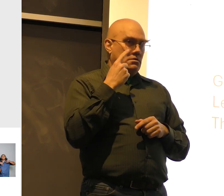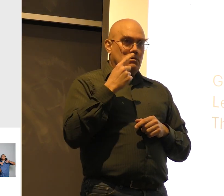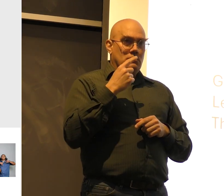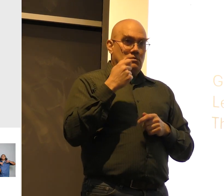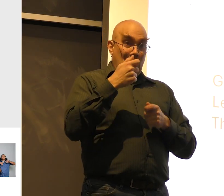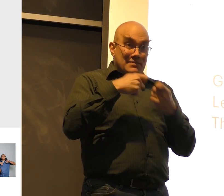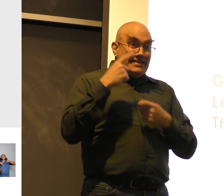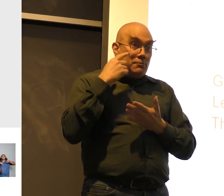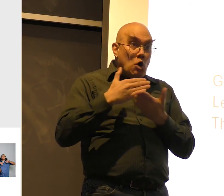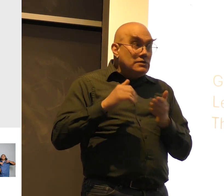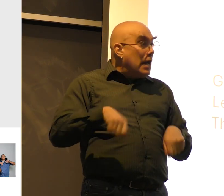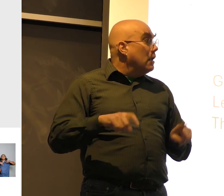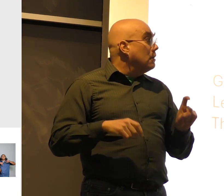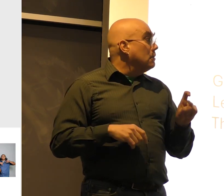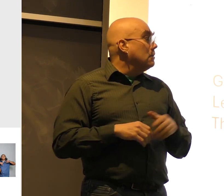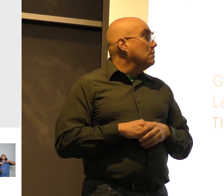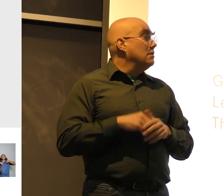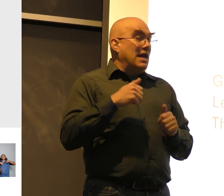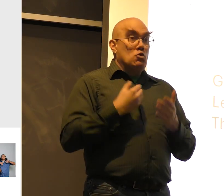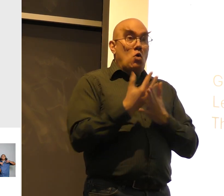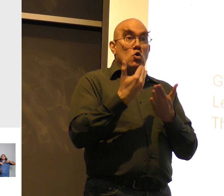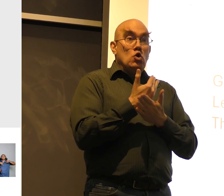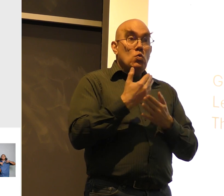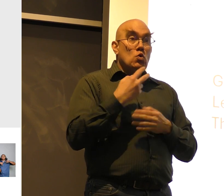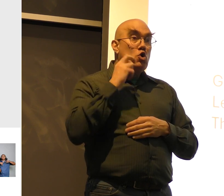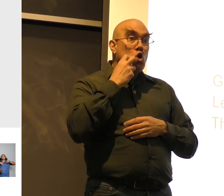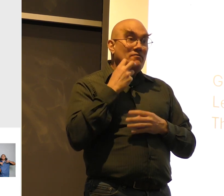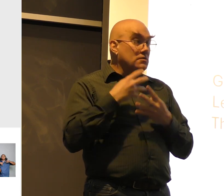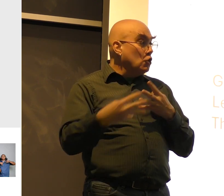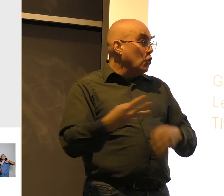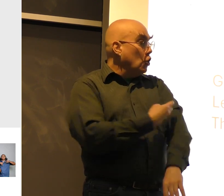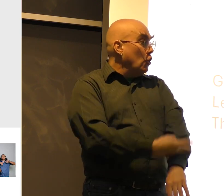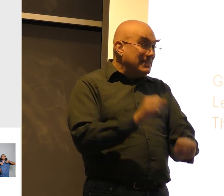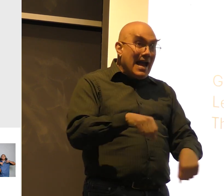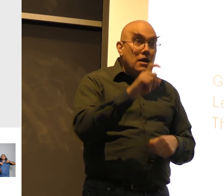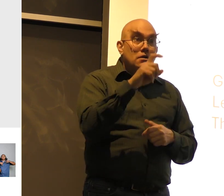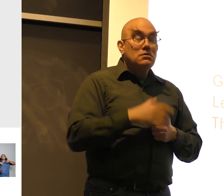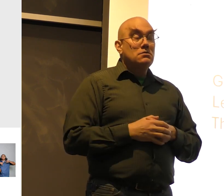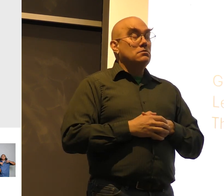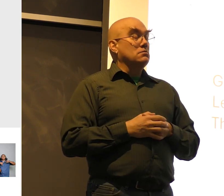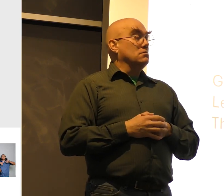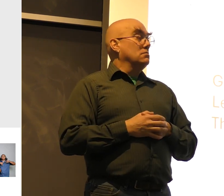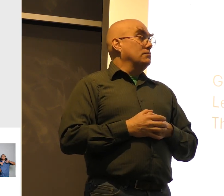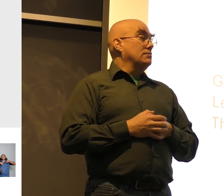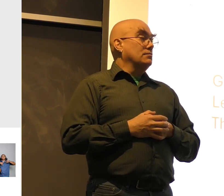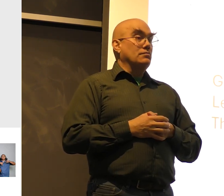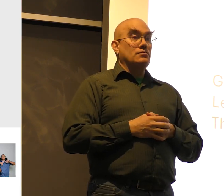us. Could impact people's hearing parts, right? It could grow new nerves. Things like that could be